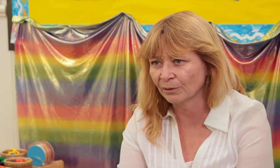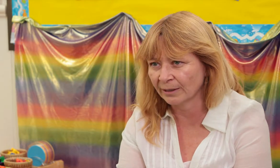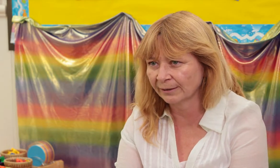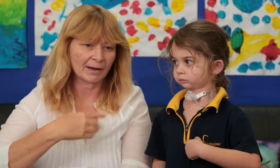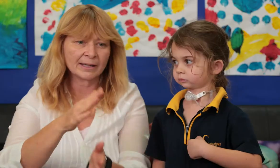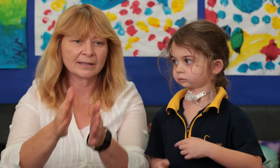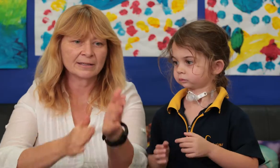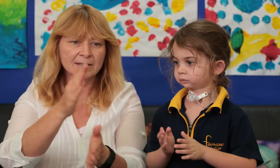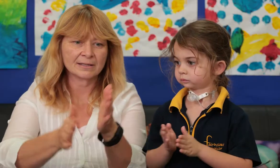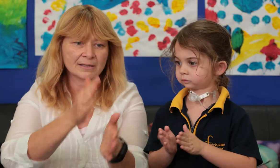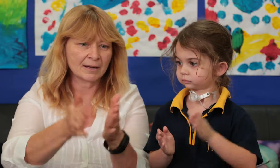us.